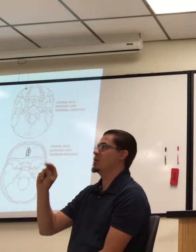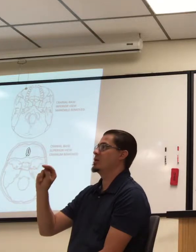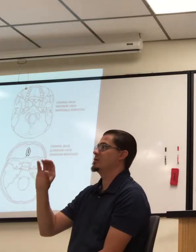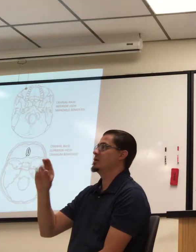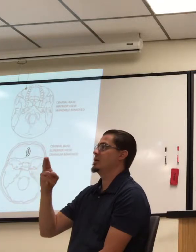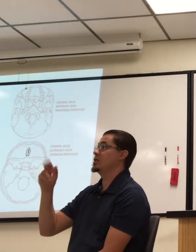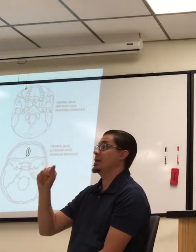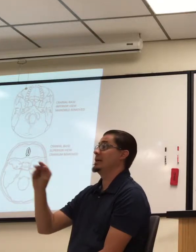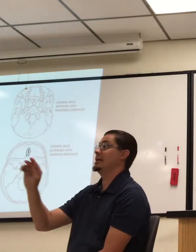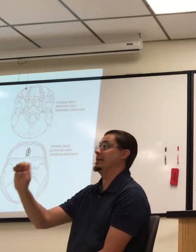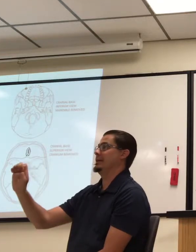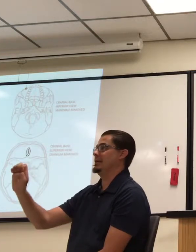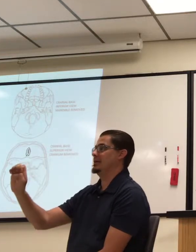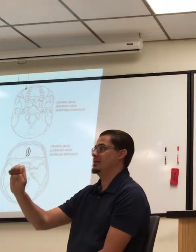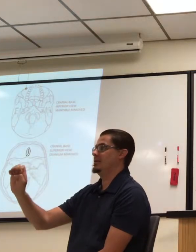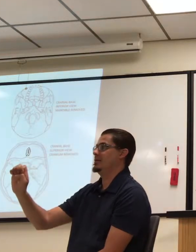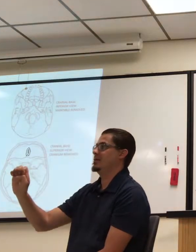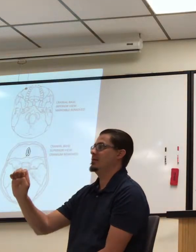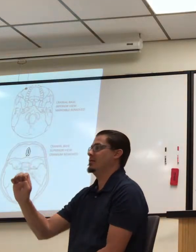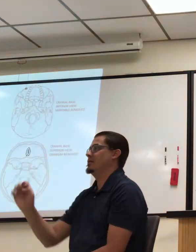Vomer, one of those.